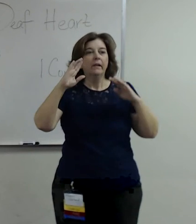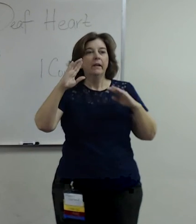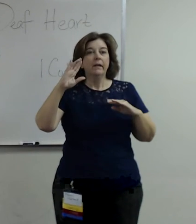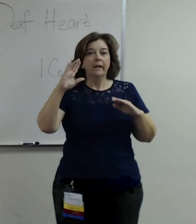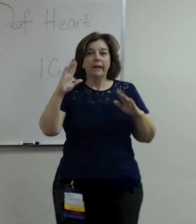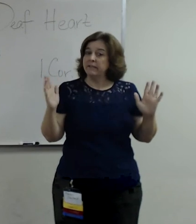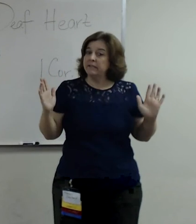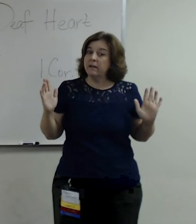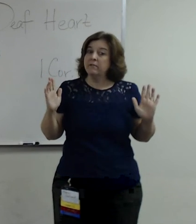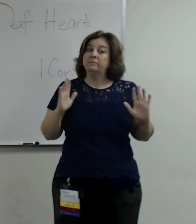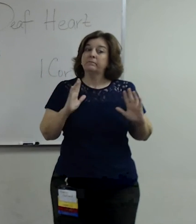And so